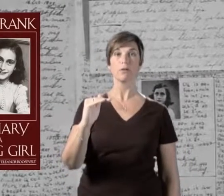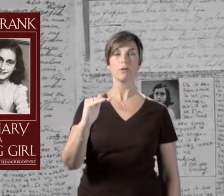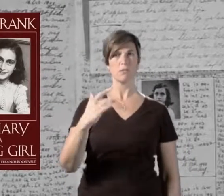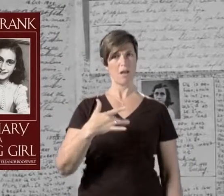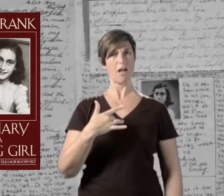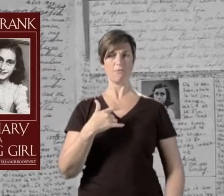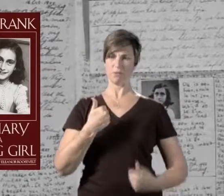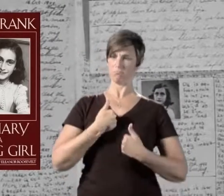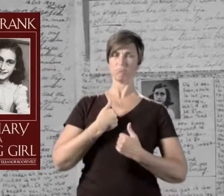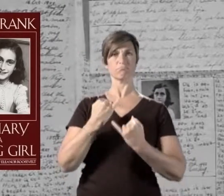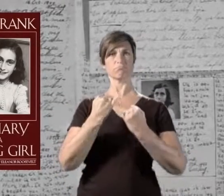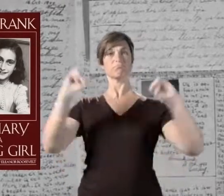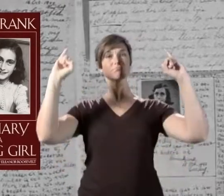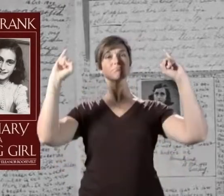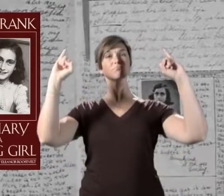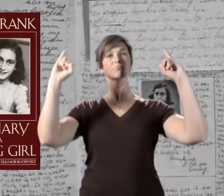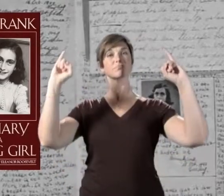I feel quite independent of anyone.